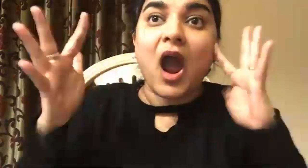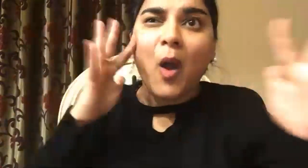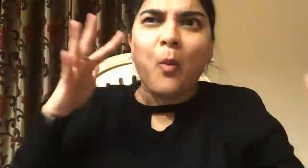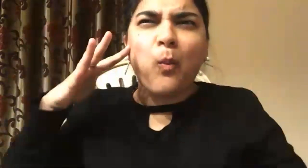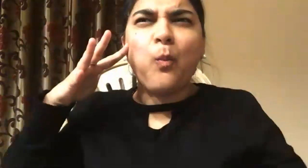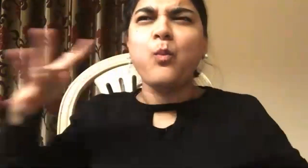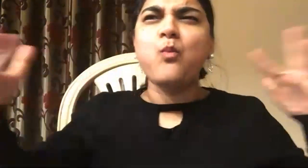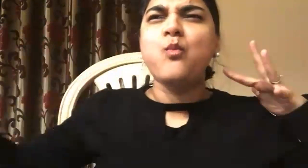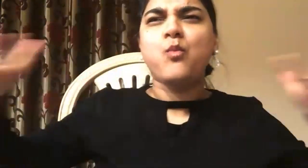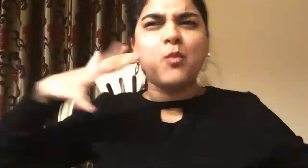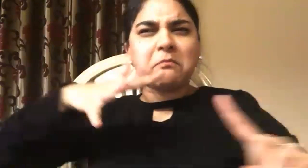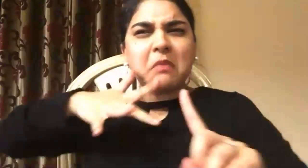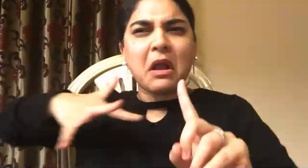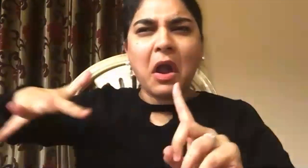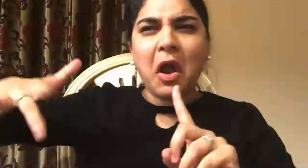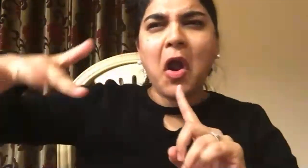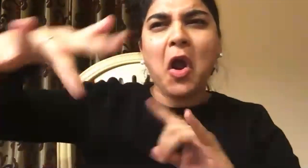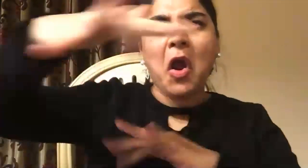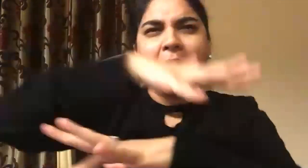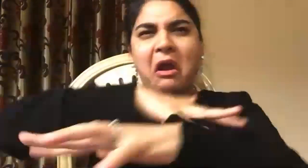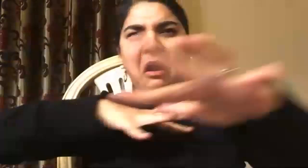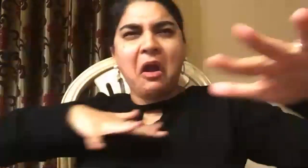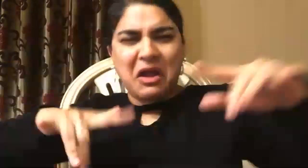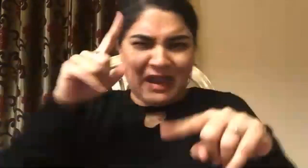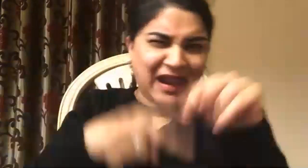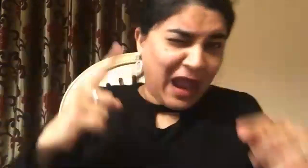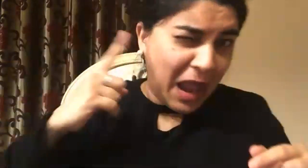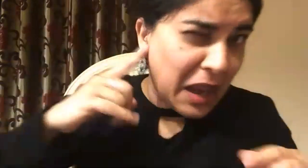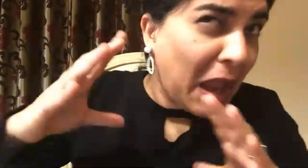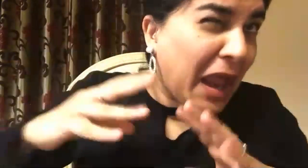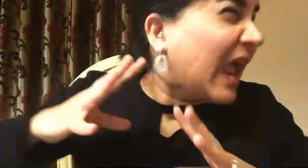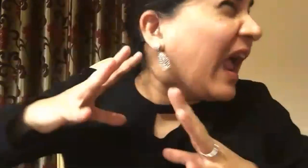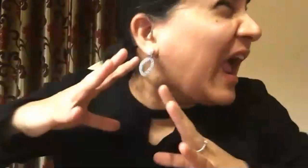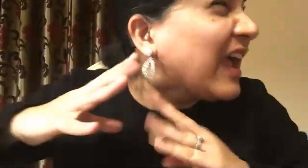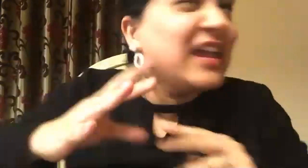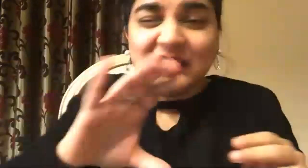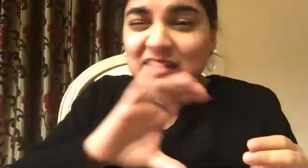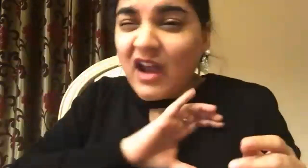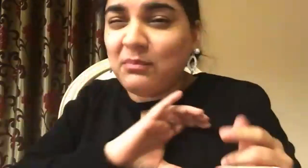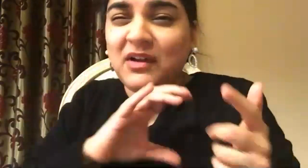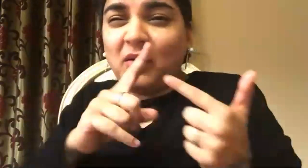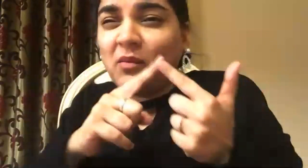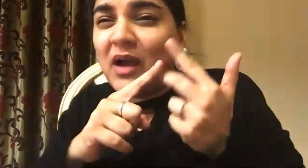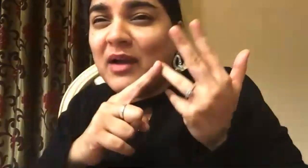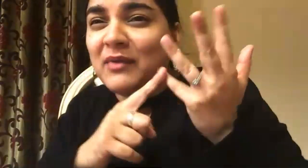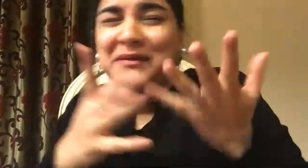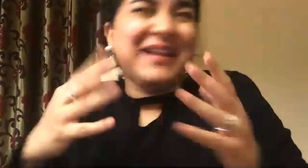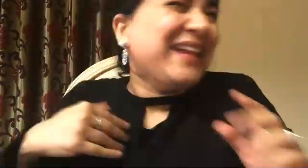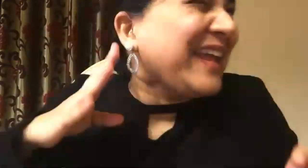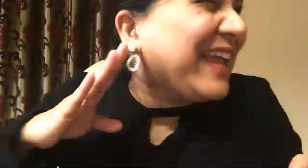So if the sounds are very loud, there's a lot of background noise, then for sure I'm unable to hear a whole